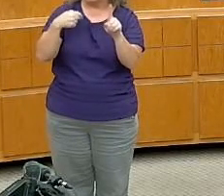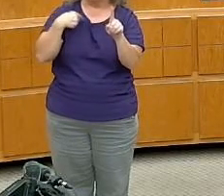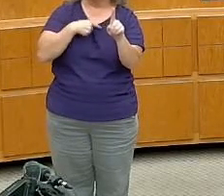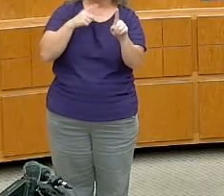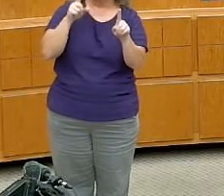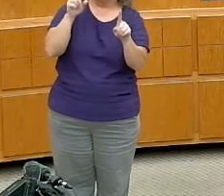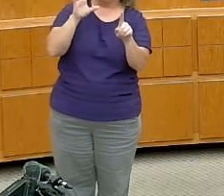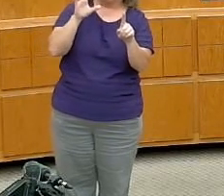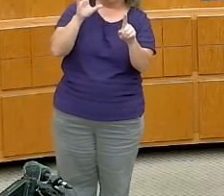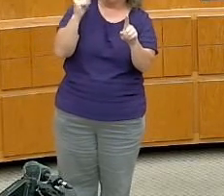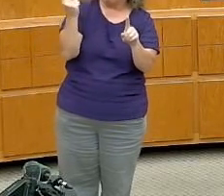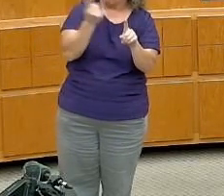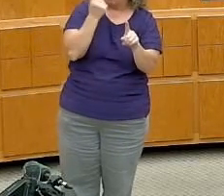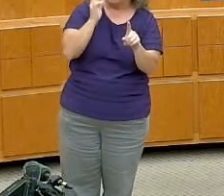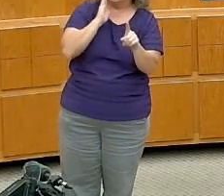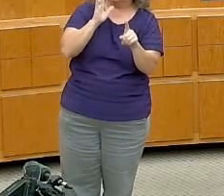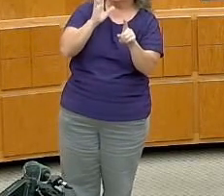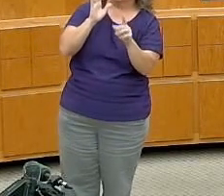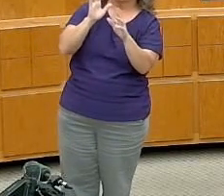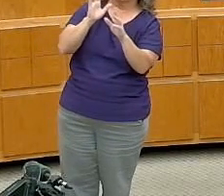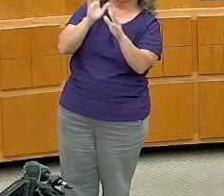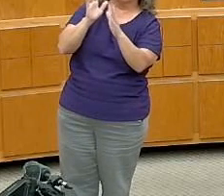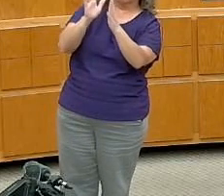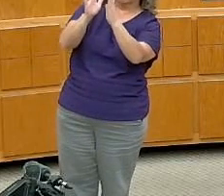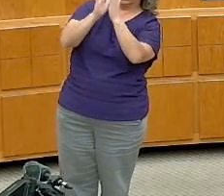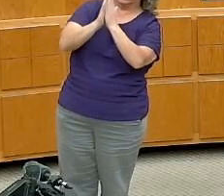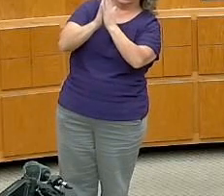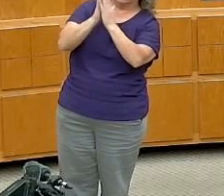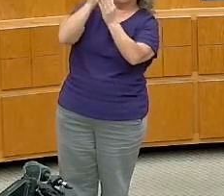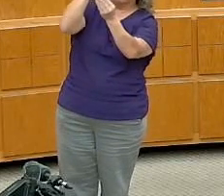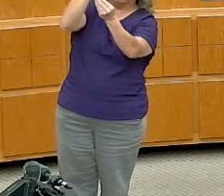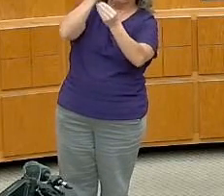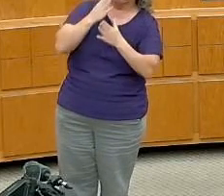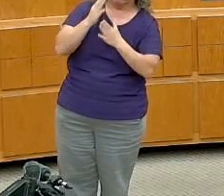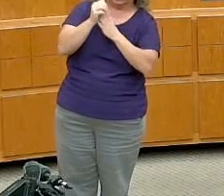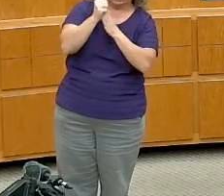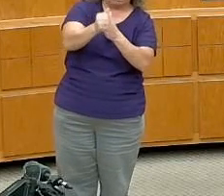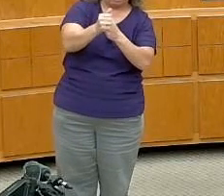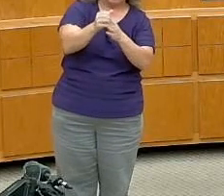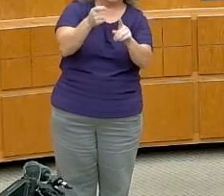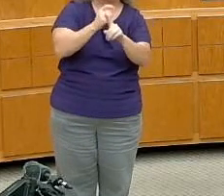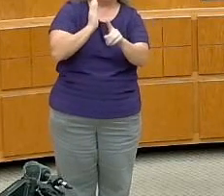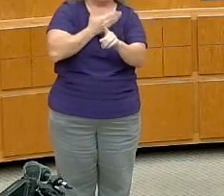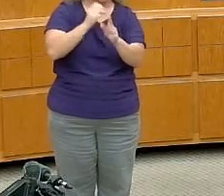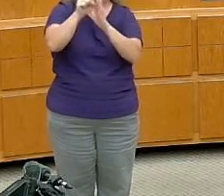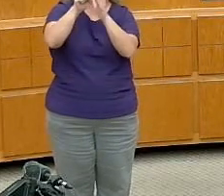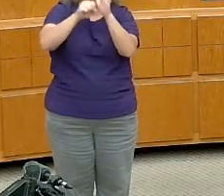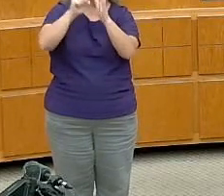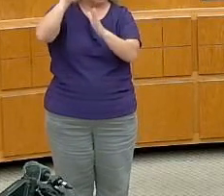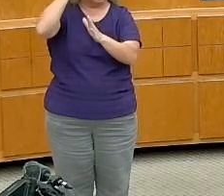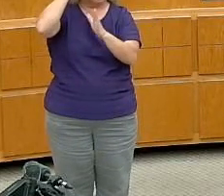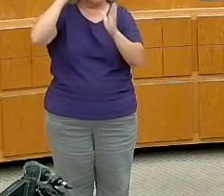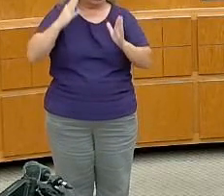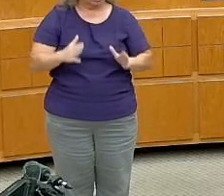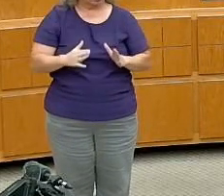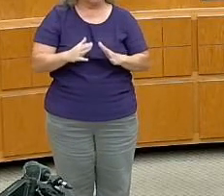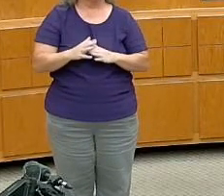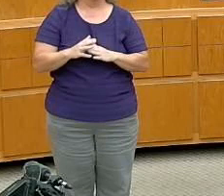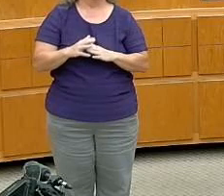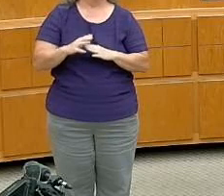guidance from our federal and our state partners. And so as we create, as they create a